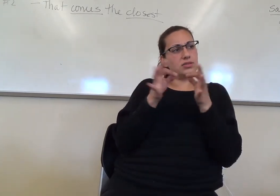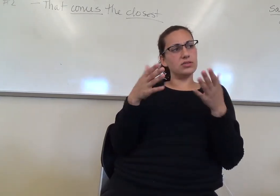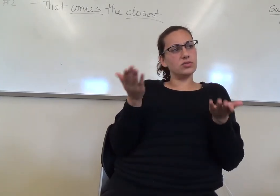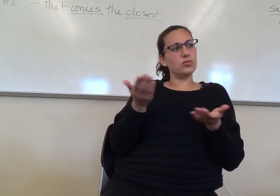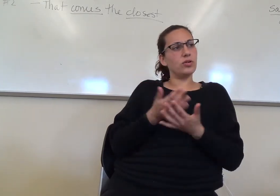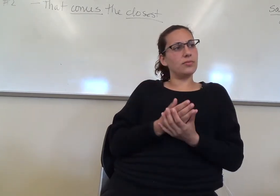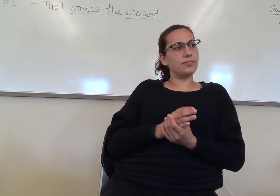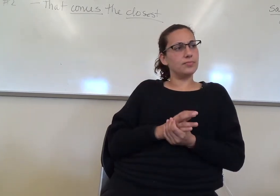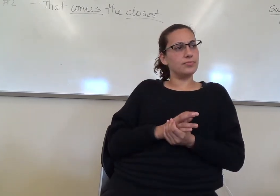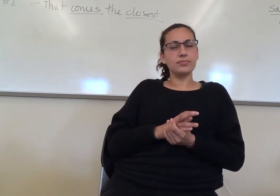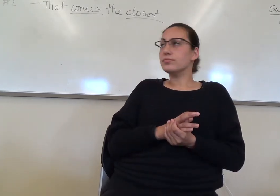Yeah.